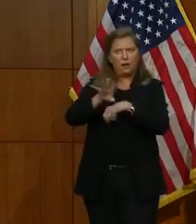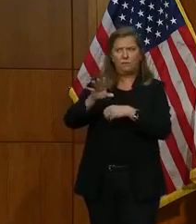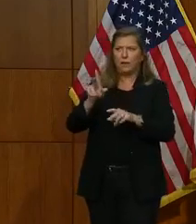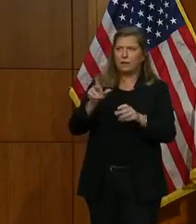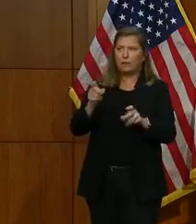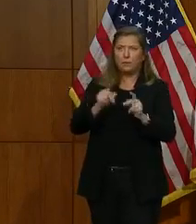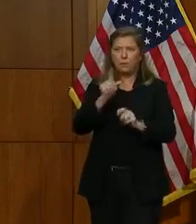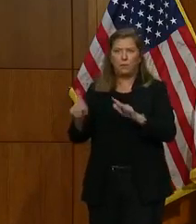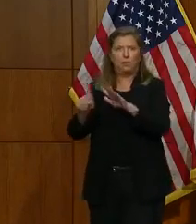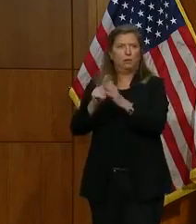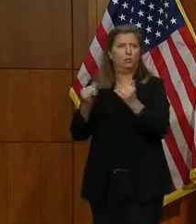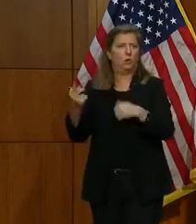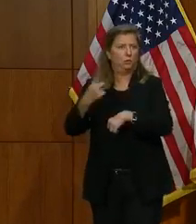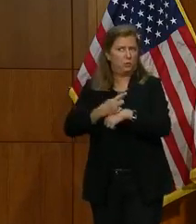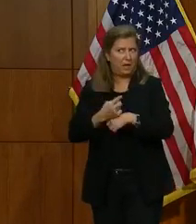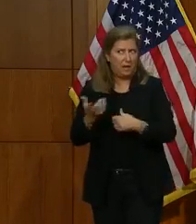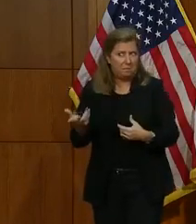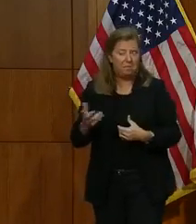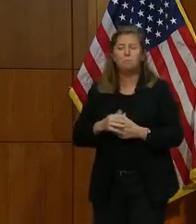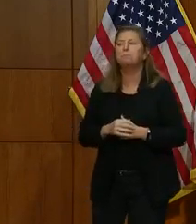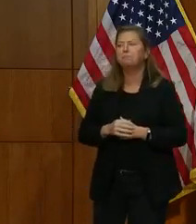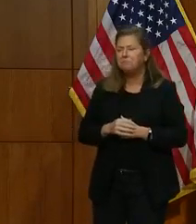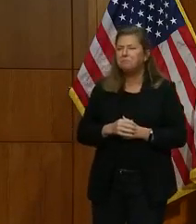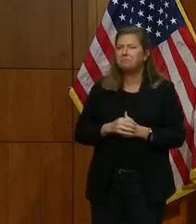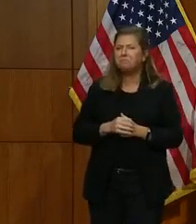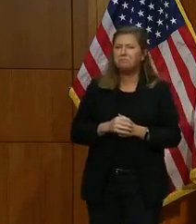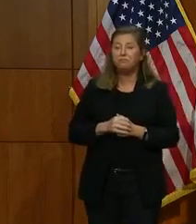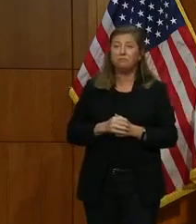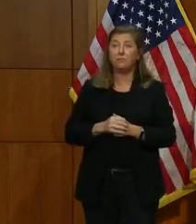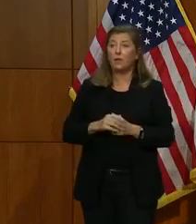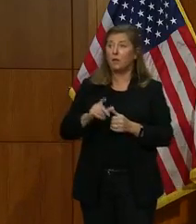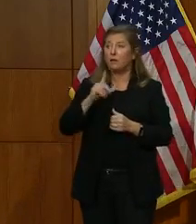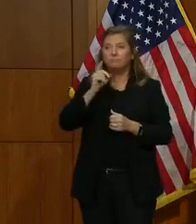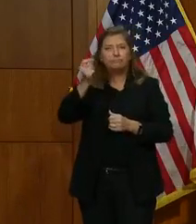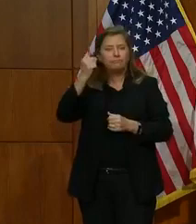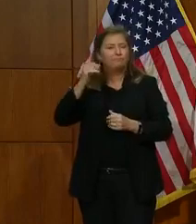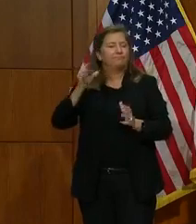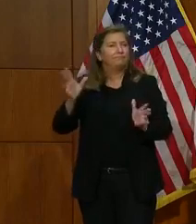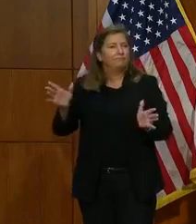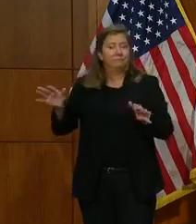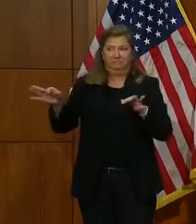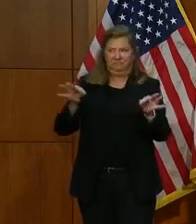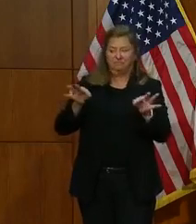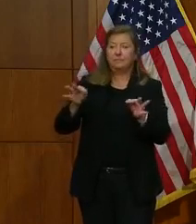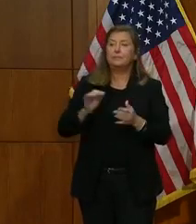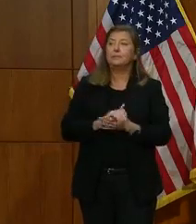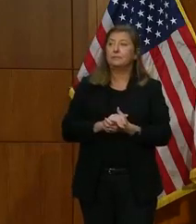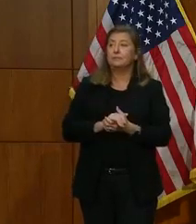today's election turnout. I think to put it all into perspective for you, in